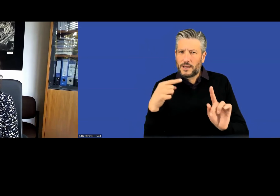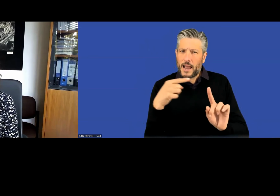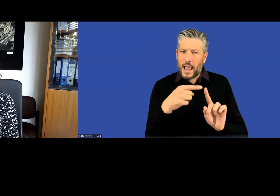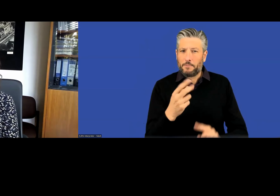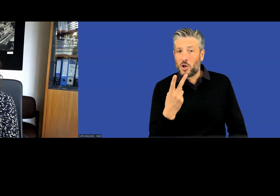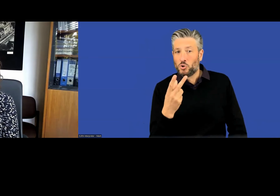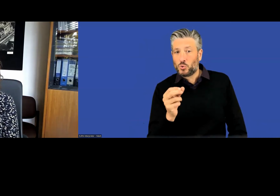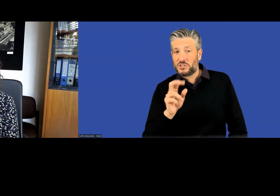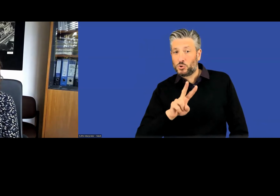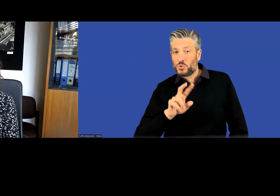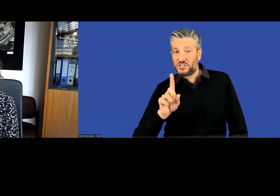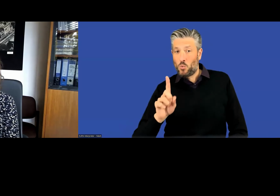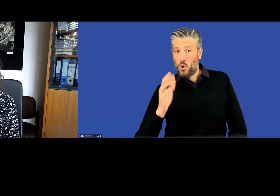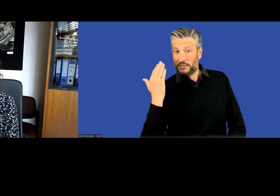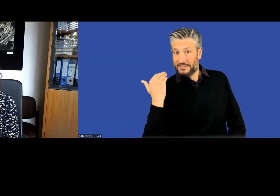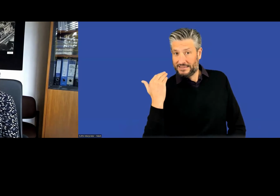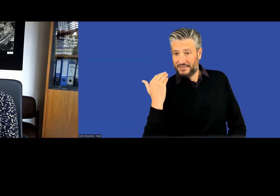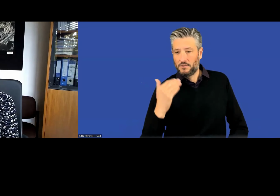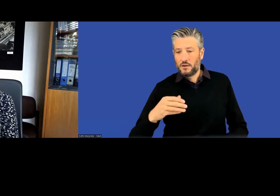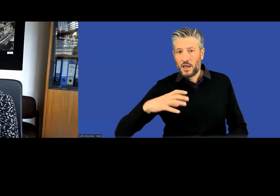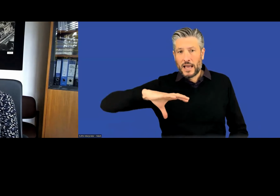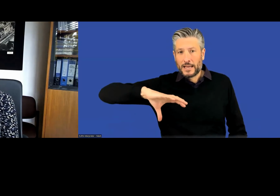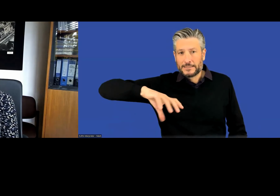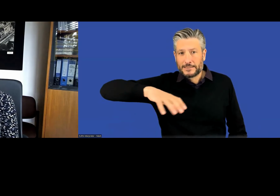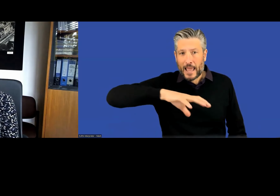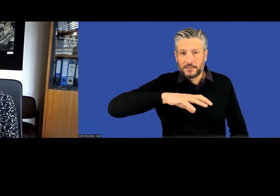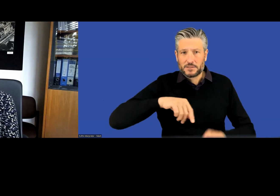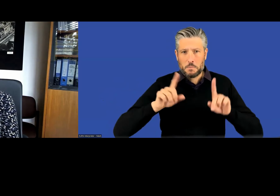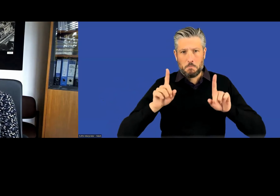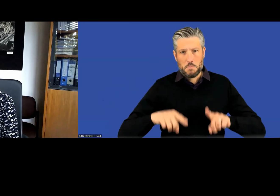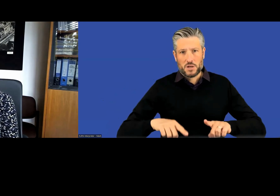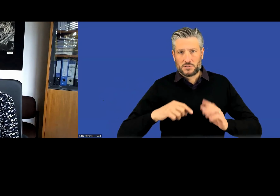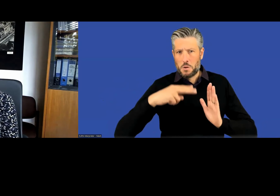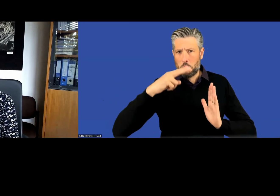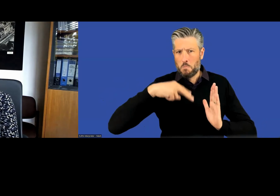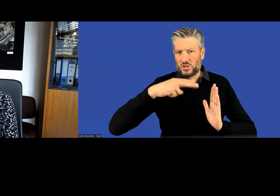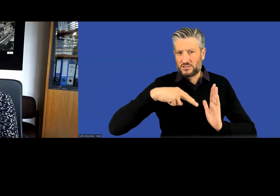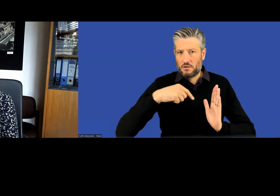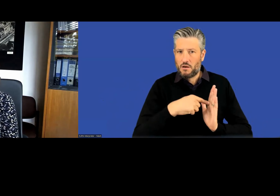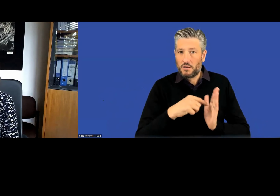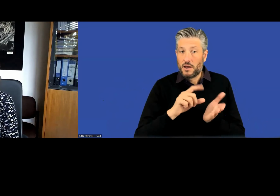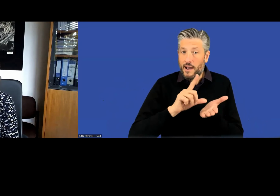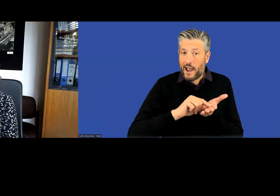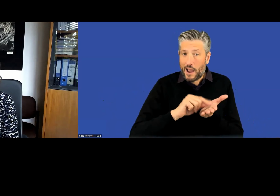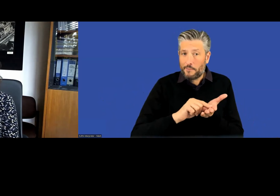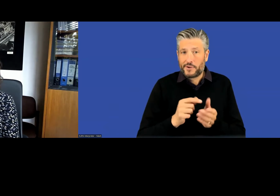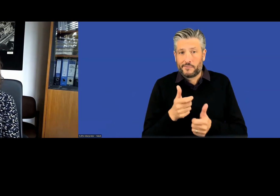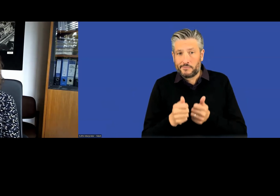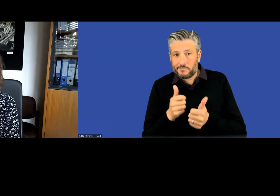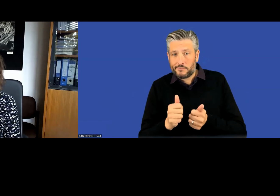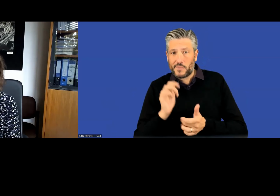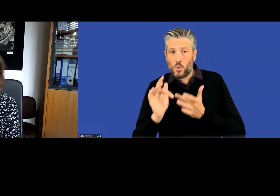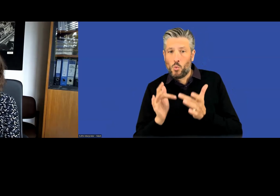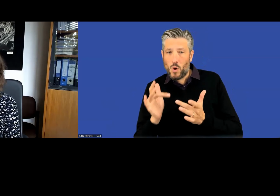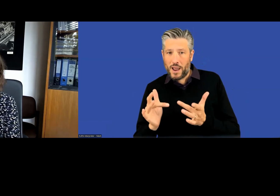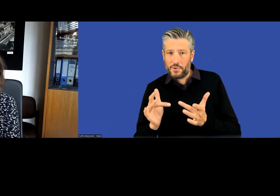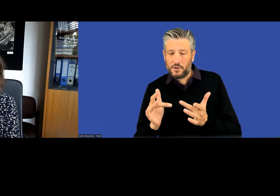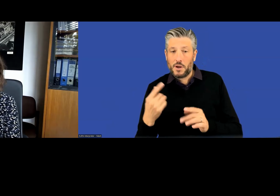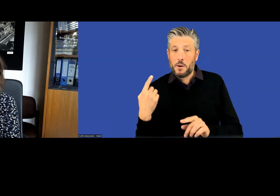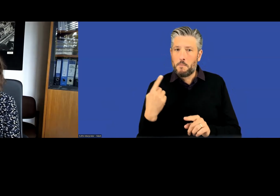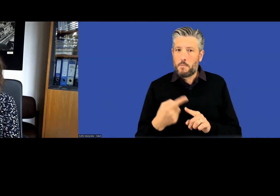had to monitor their websites and mobile apps for accessibility, publish the results, and inform us about that. And over